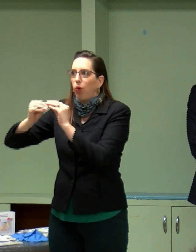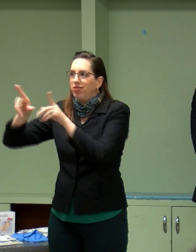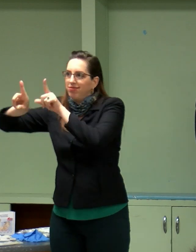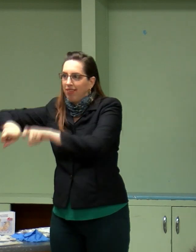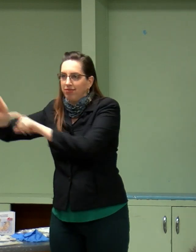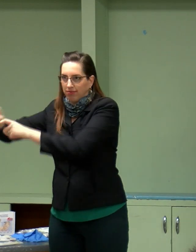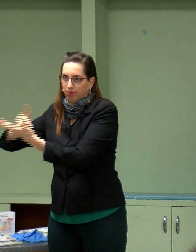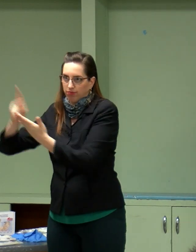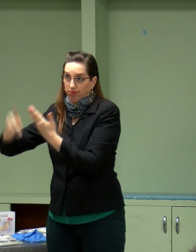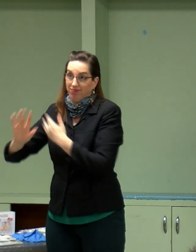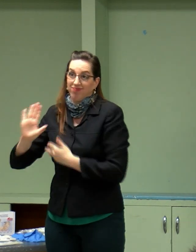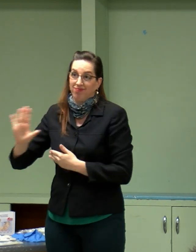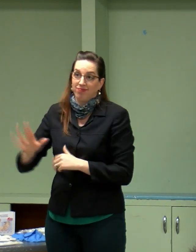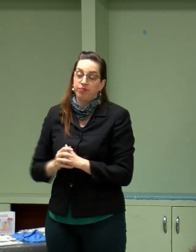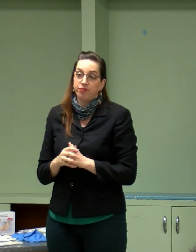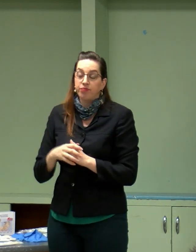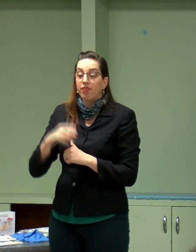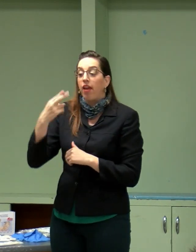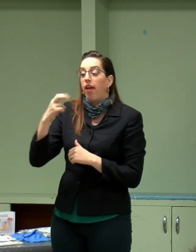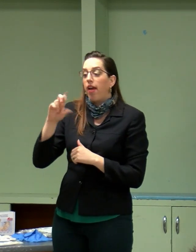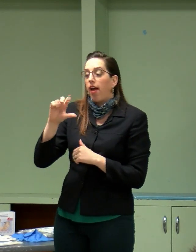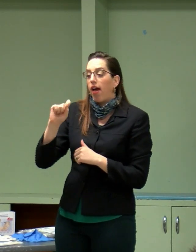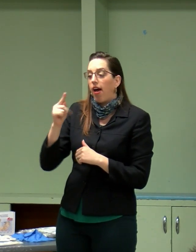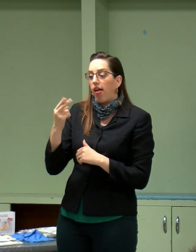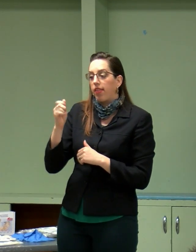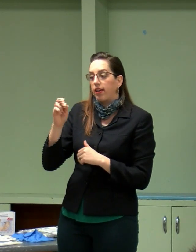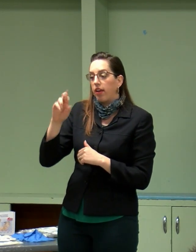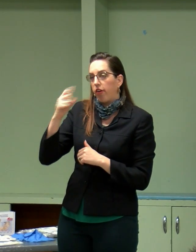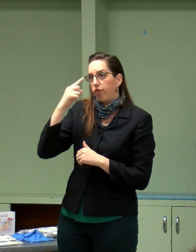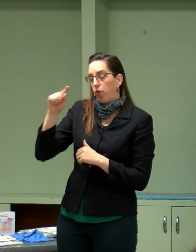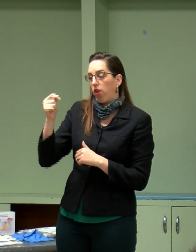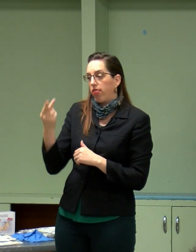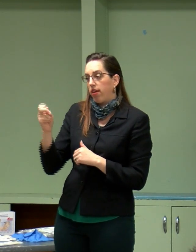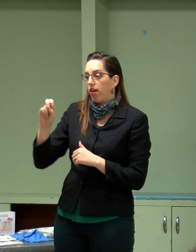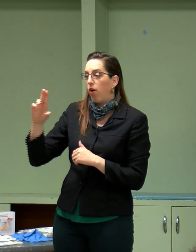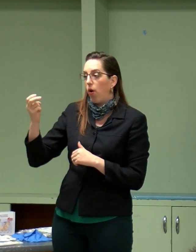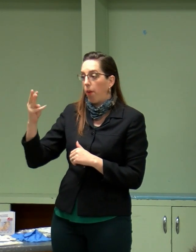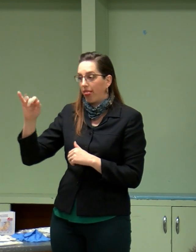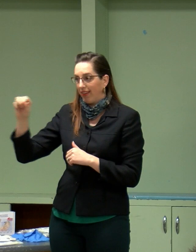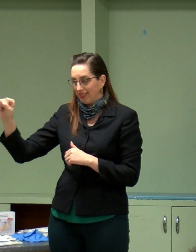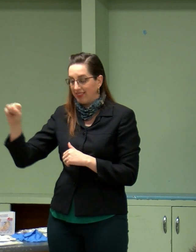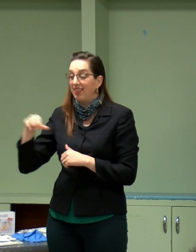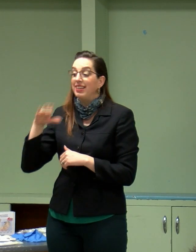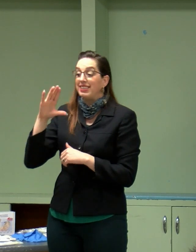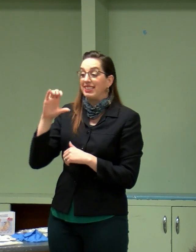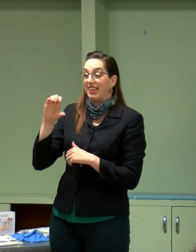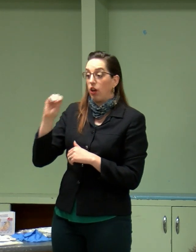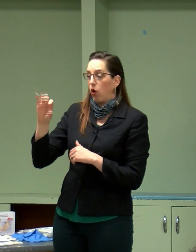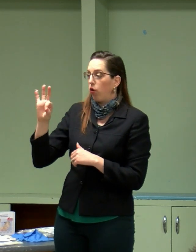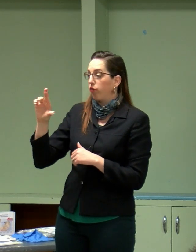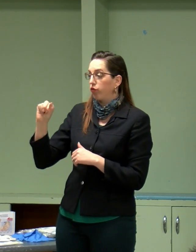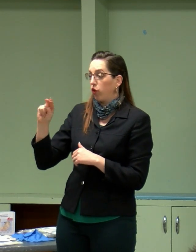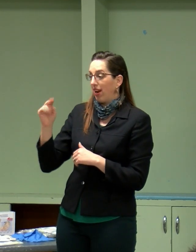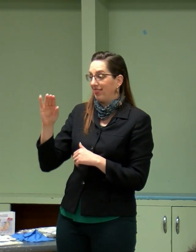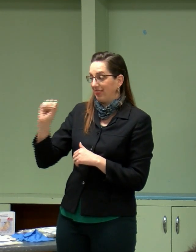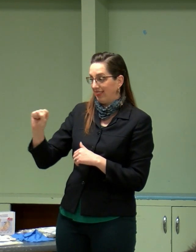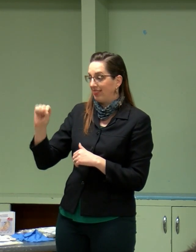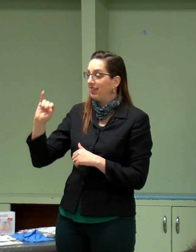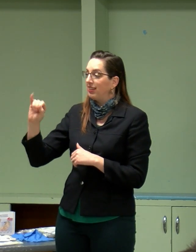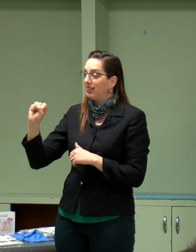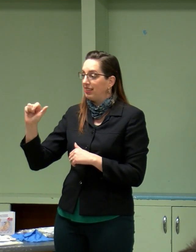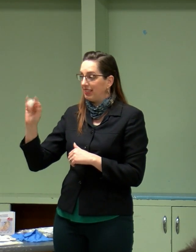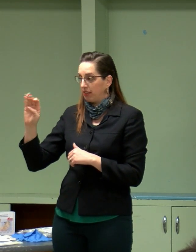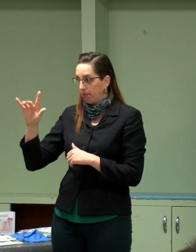testing program. Healthcare for the Homeless Houston President and CEO Frances Isbell is here, and I want to